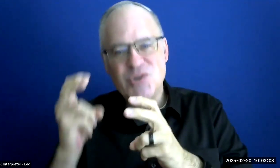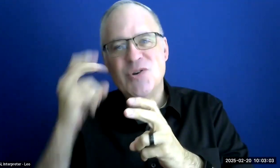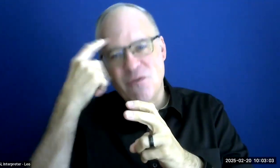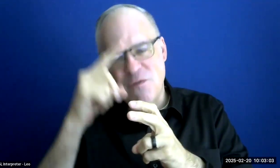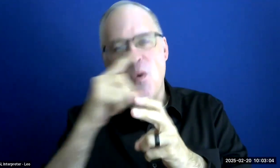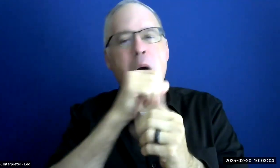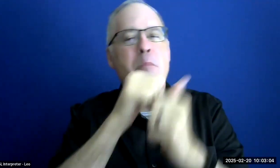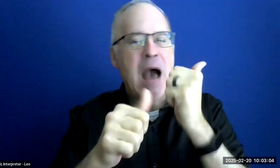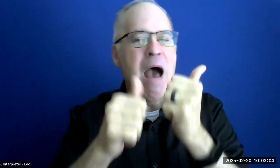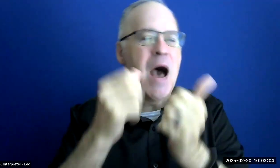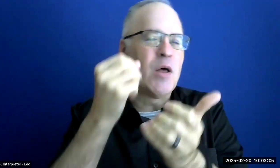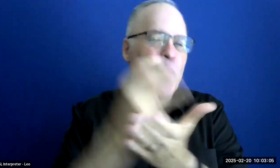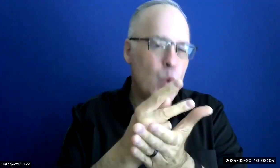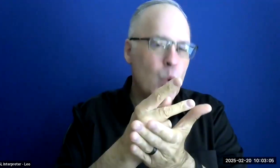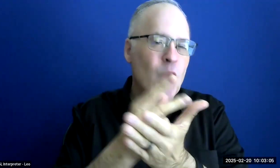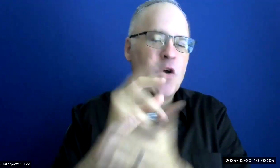of regionalization.